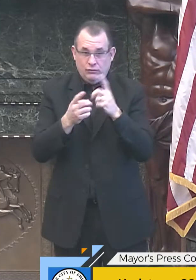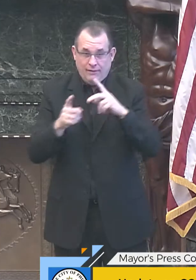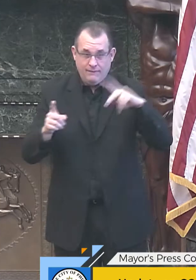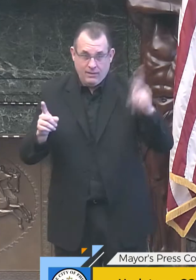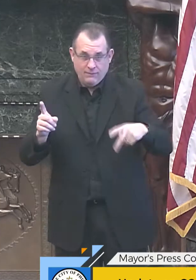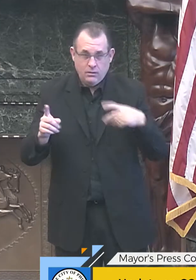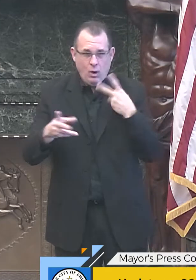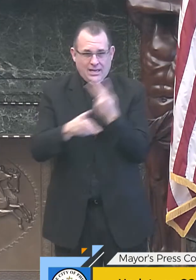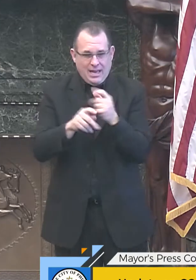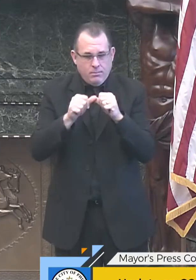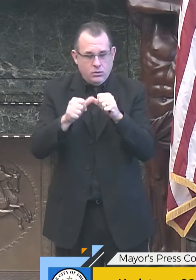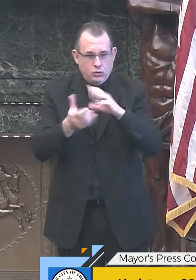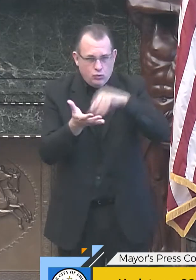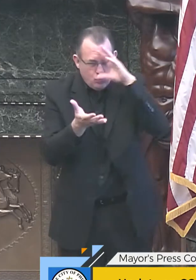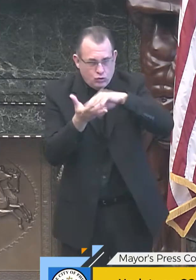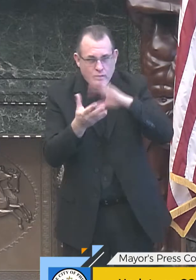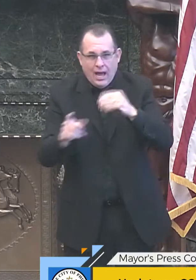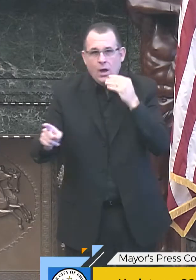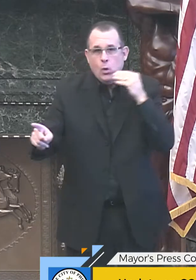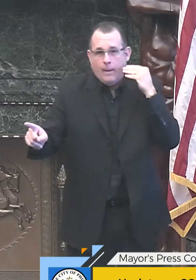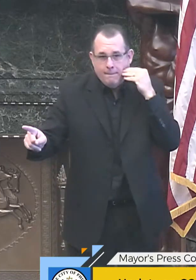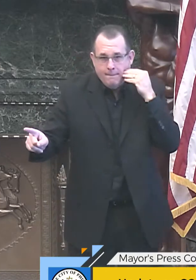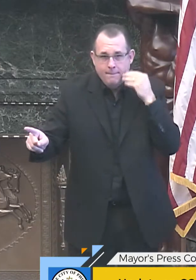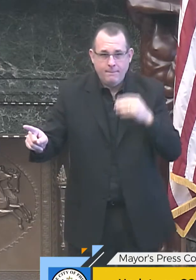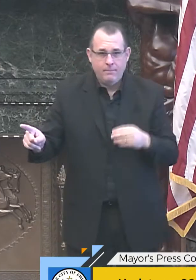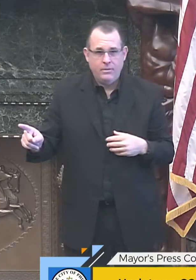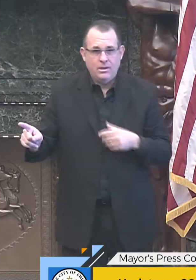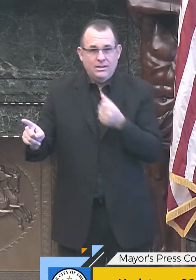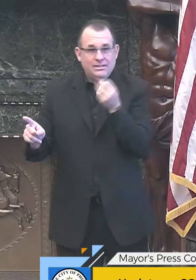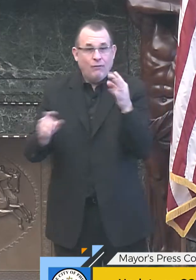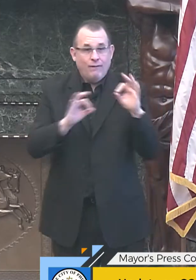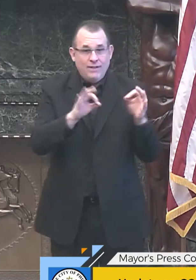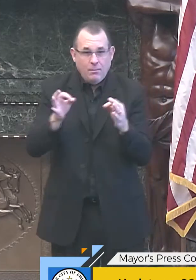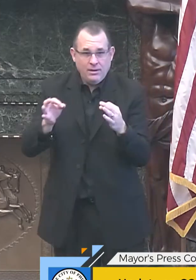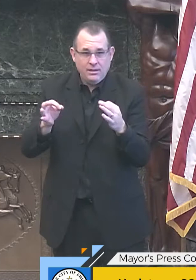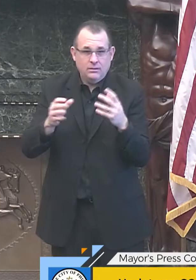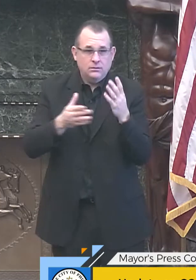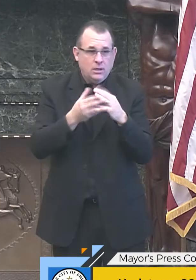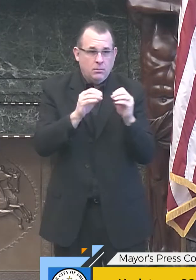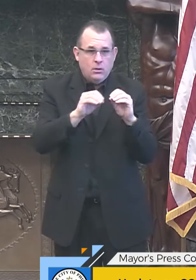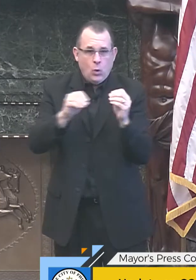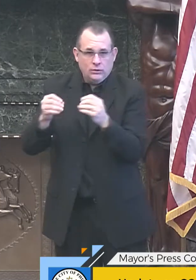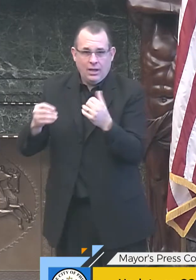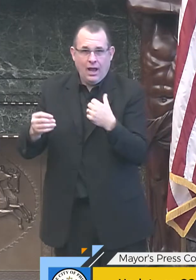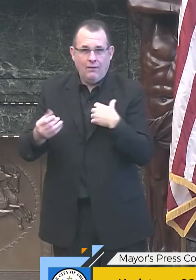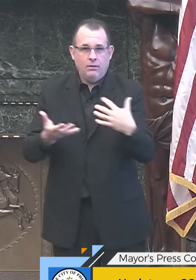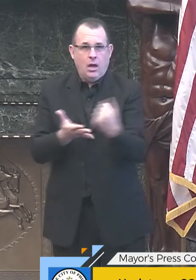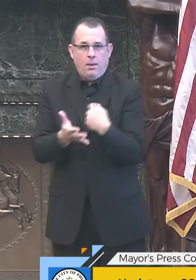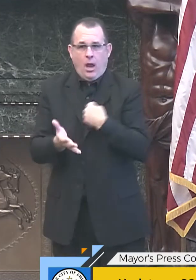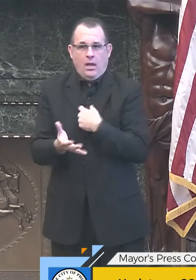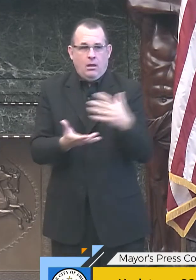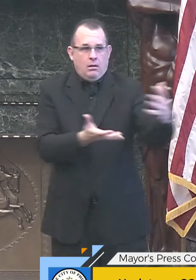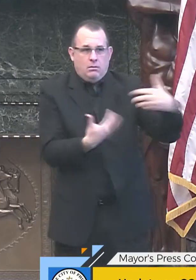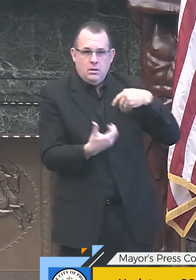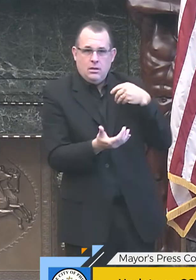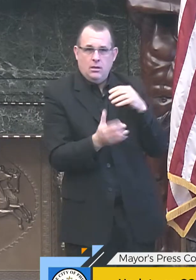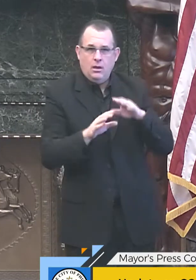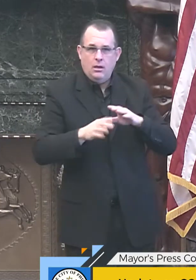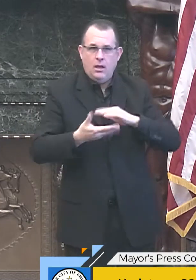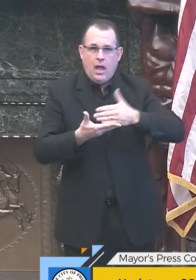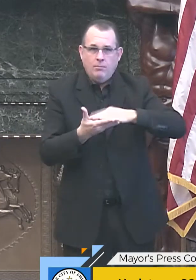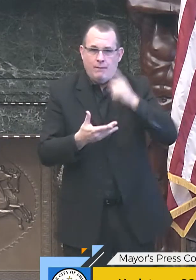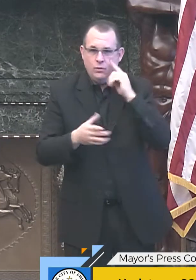learning virtually. Several families and organizations have helped us to get laptops into the hands of Philadelphia's children this